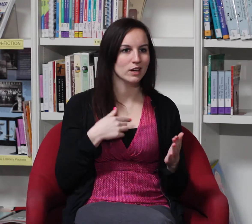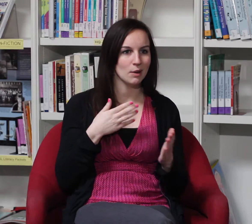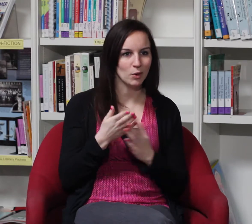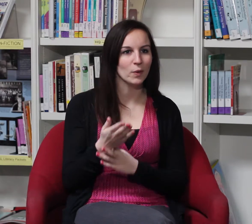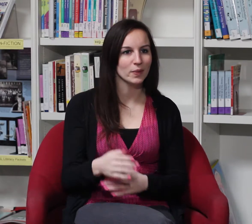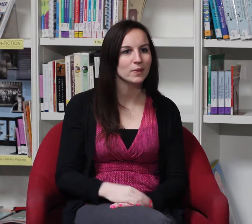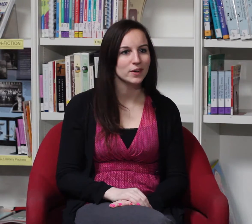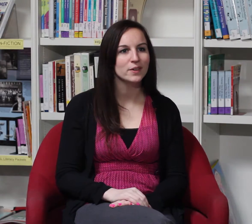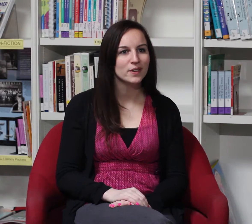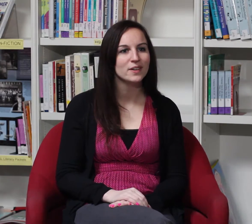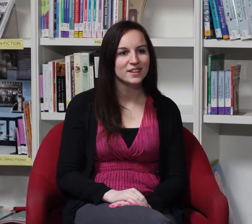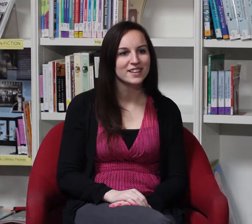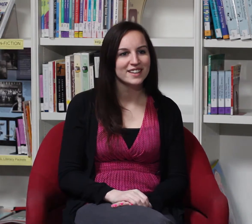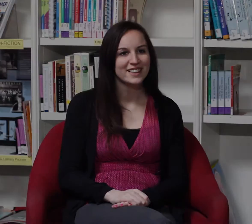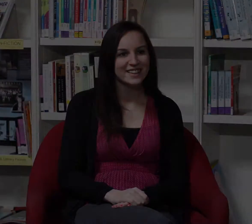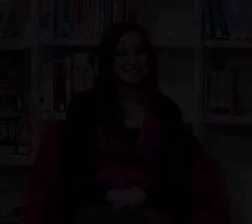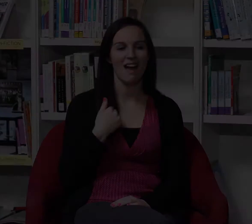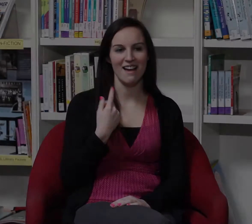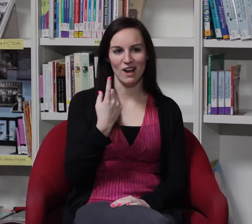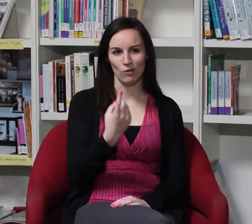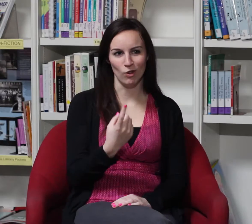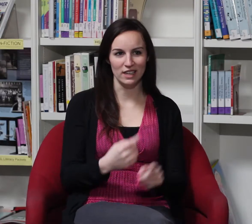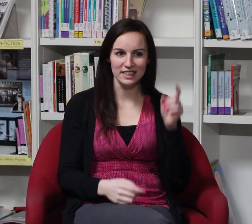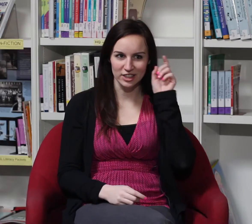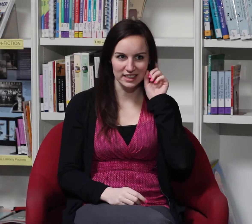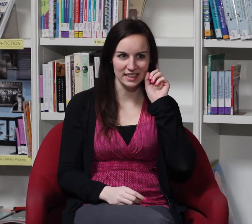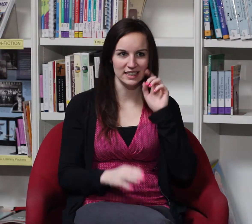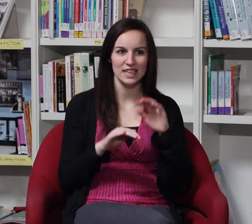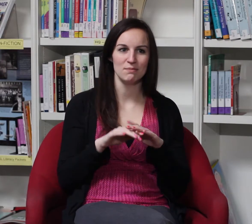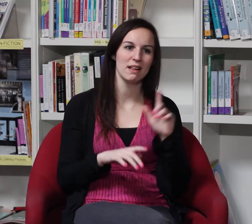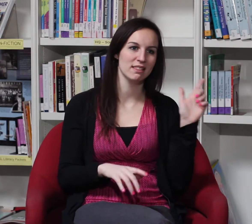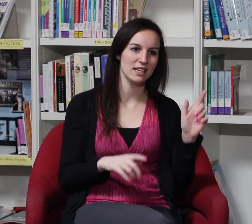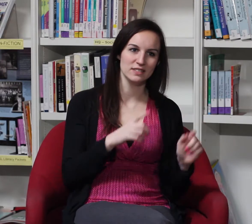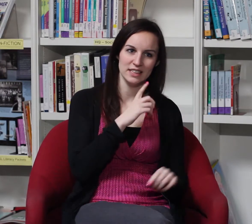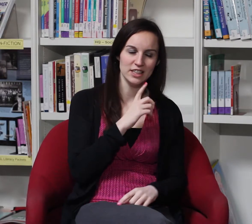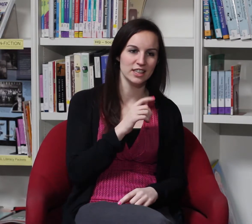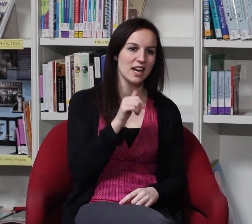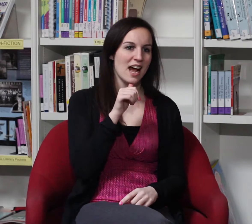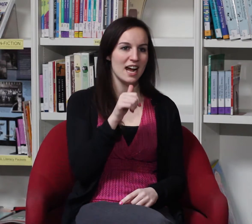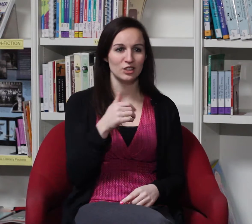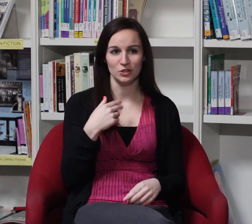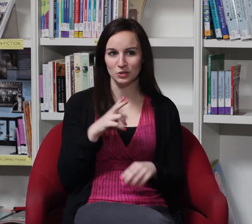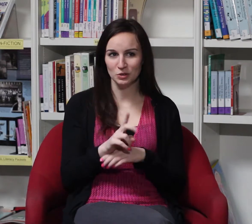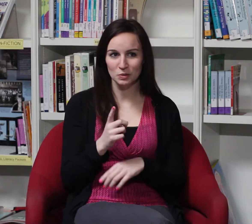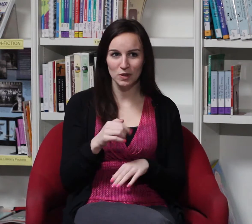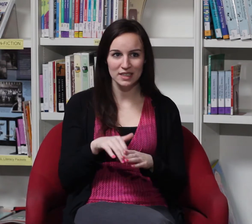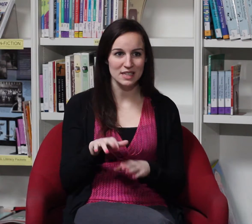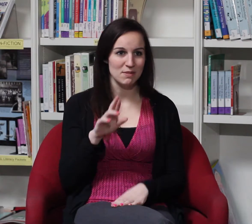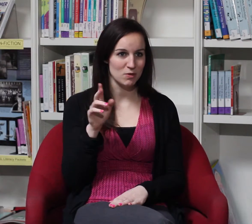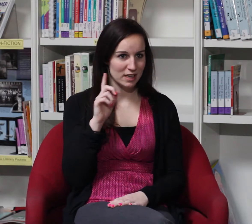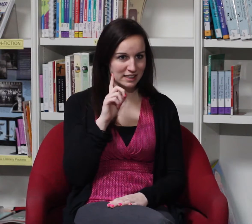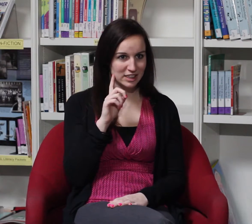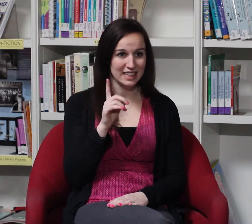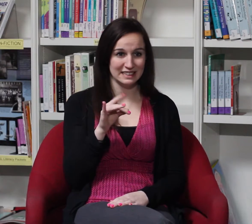I'm going through. I have one hearing aid in my left ear. I don't use one in my right ear. I